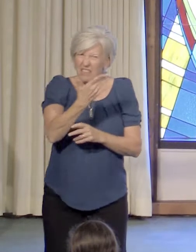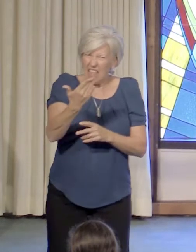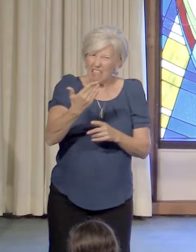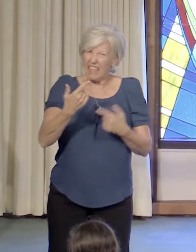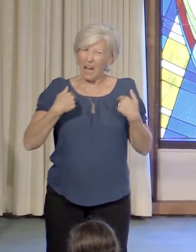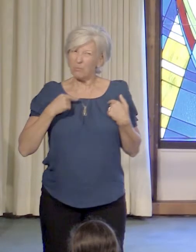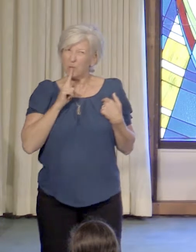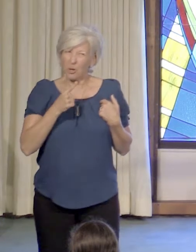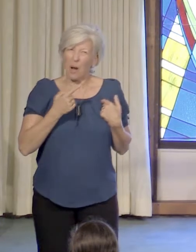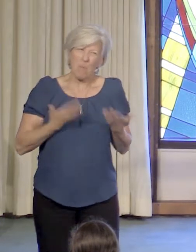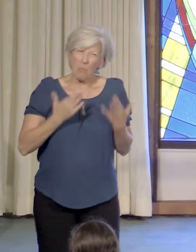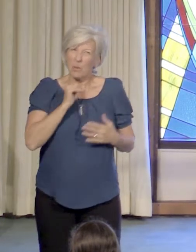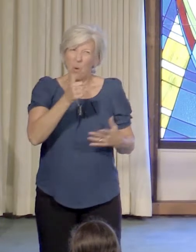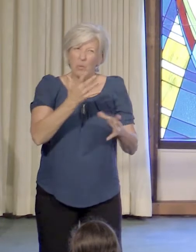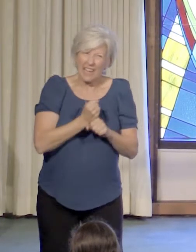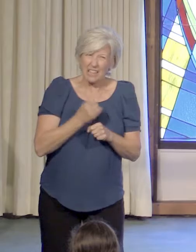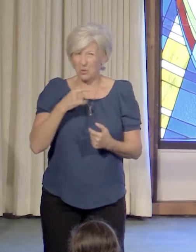unhappy.